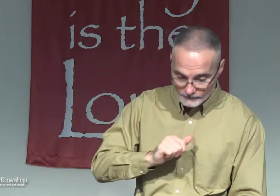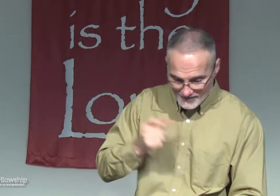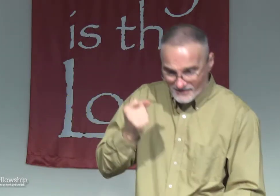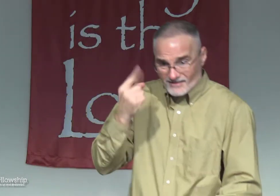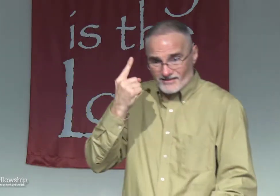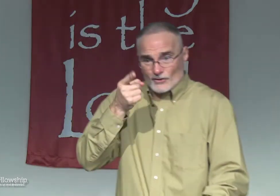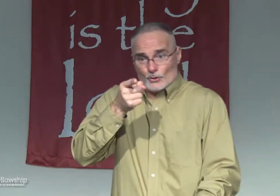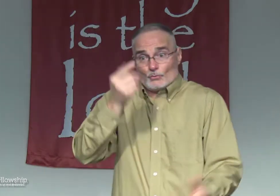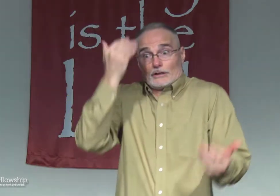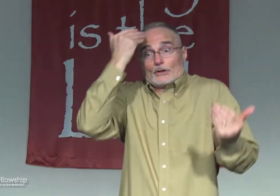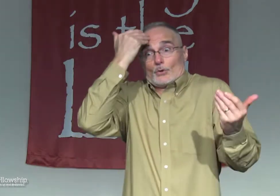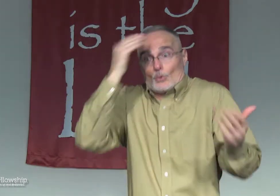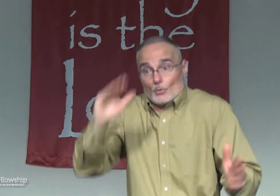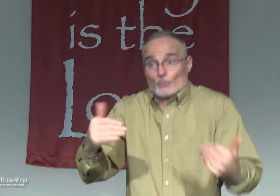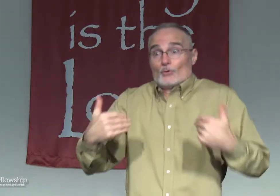show patience?